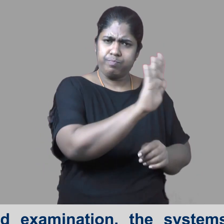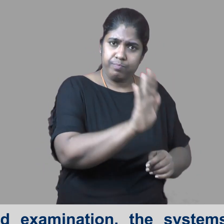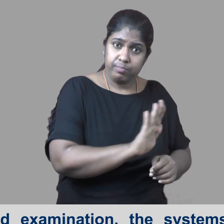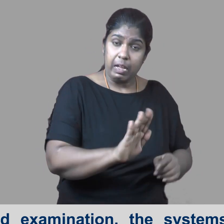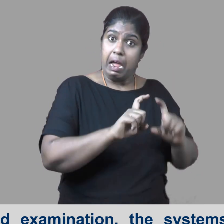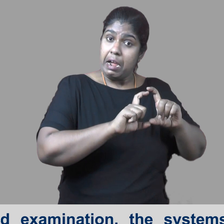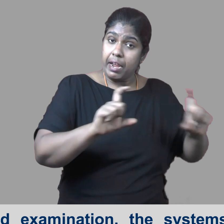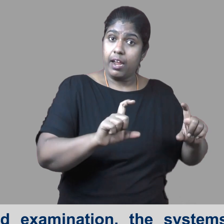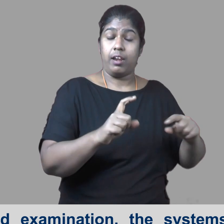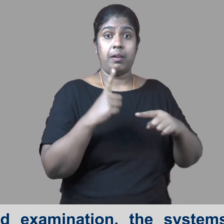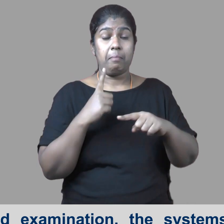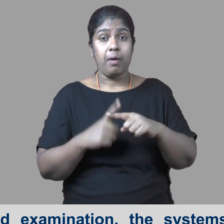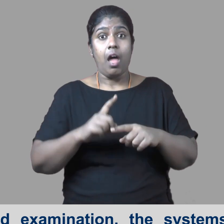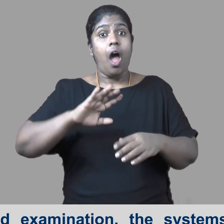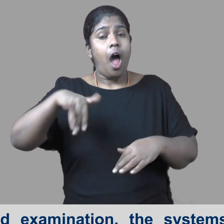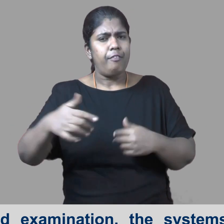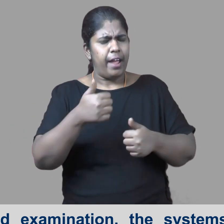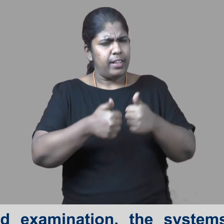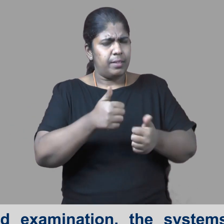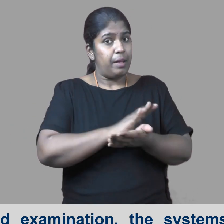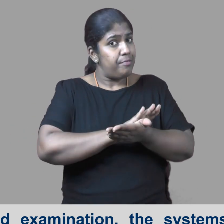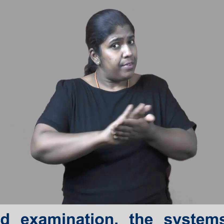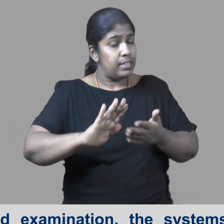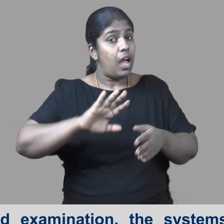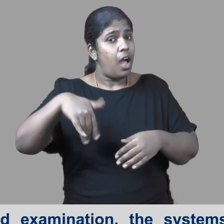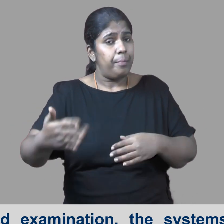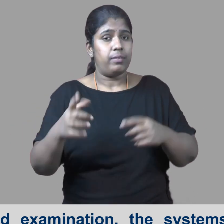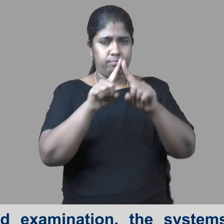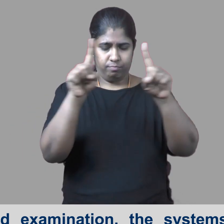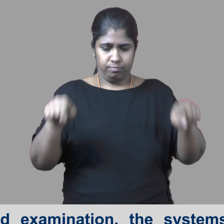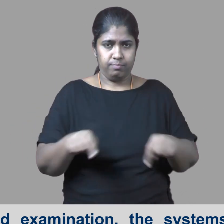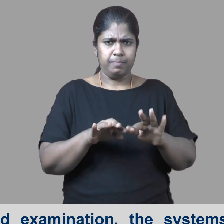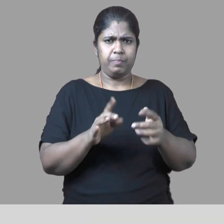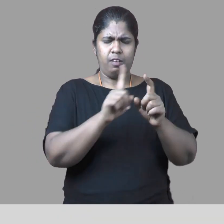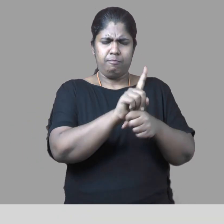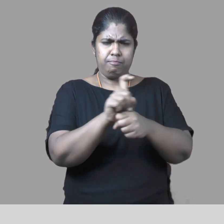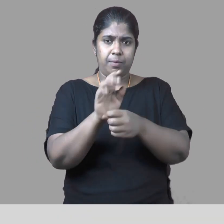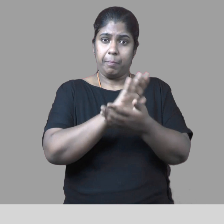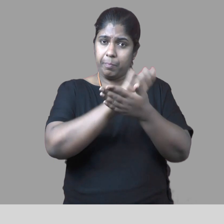disinfected using alcohol wipes before and after examination.